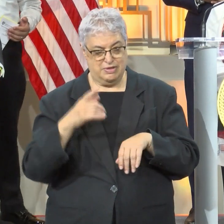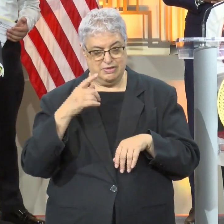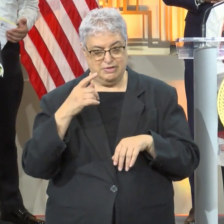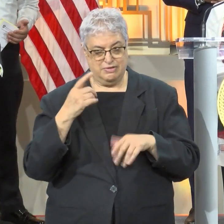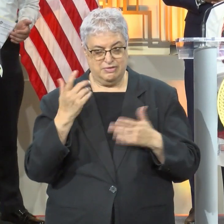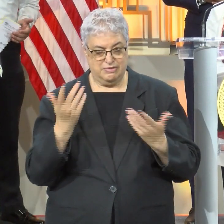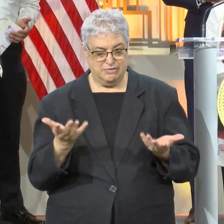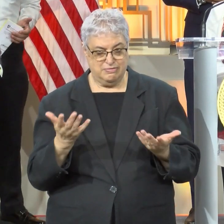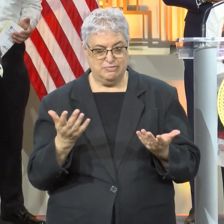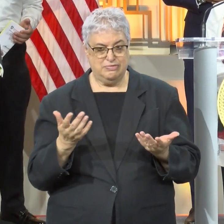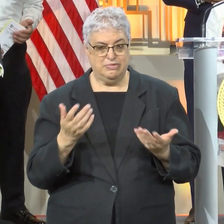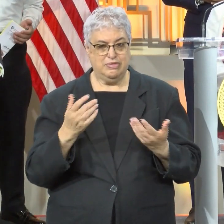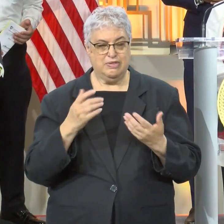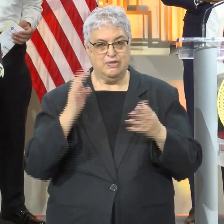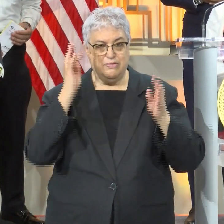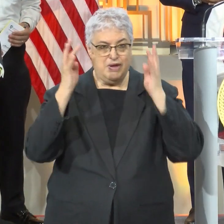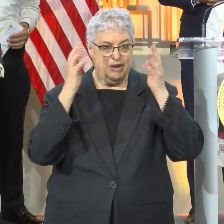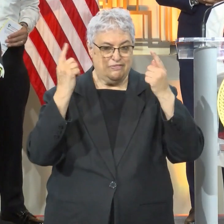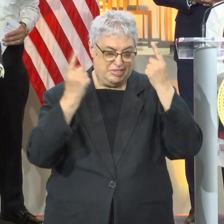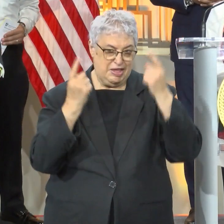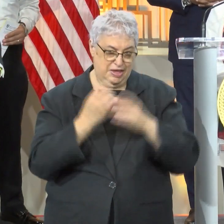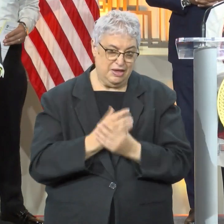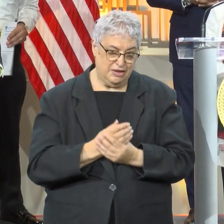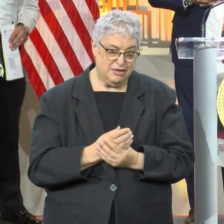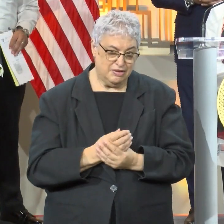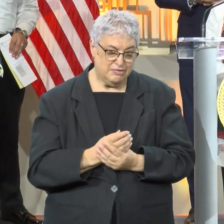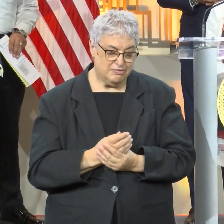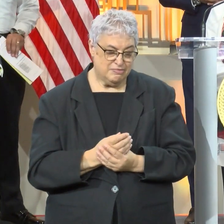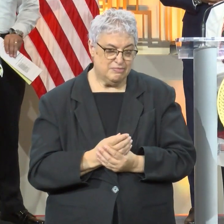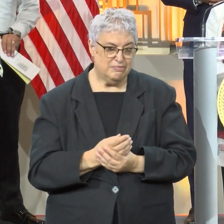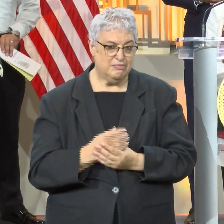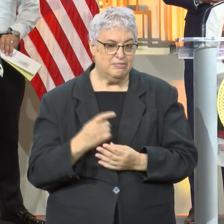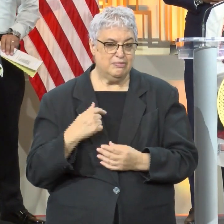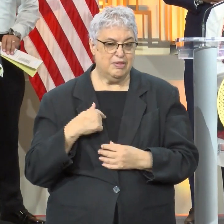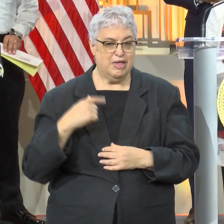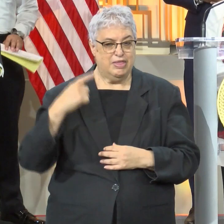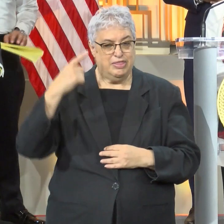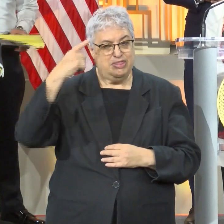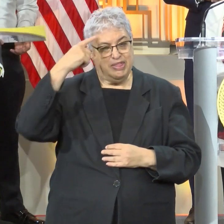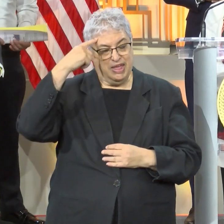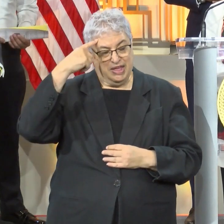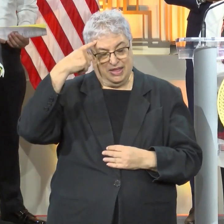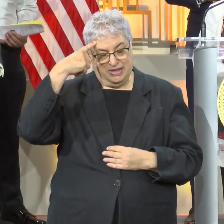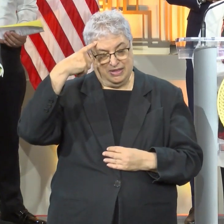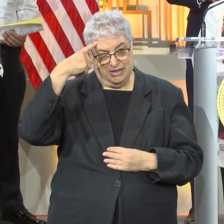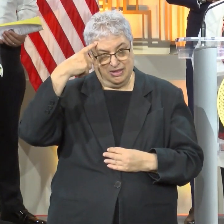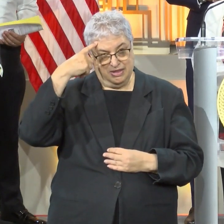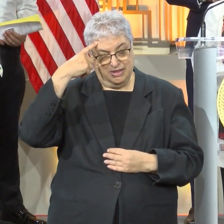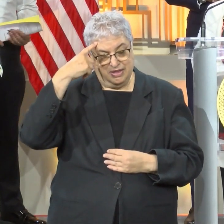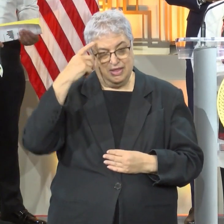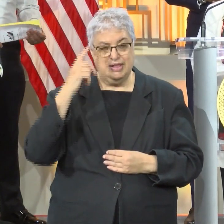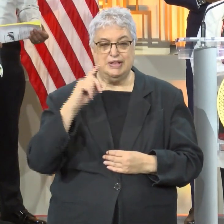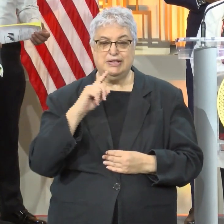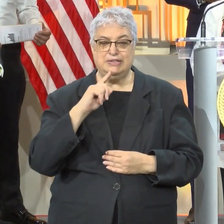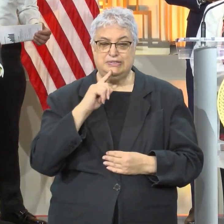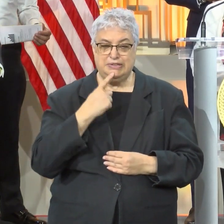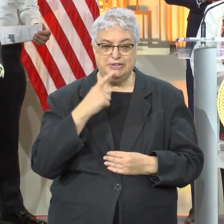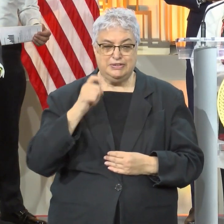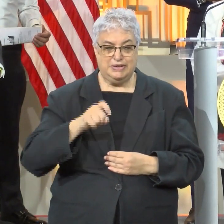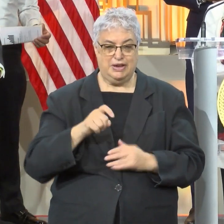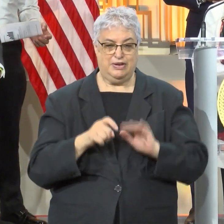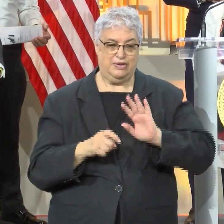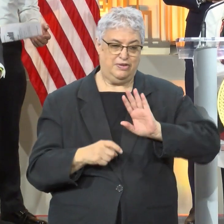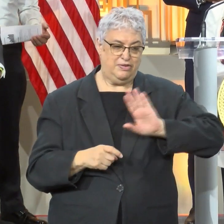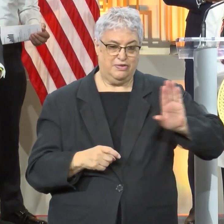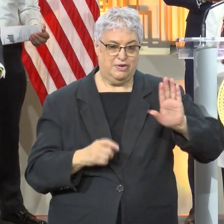for creative thinking, if you will. And I think the most serious needs are for your